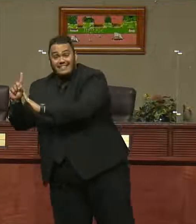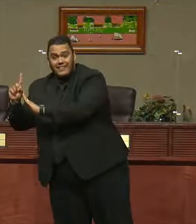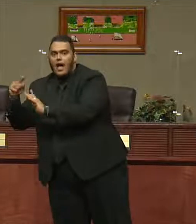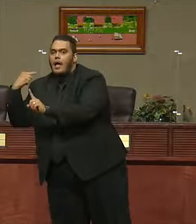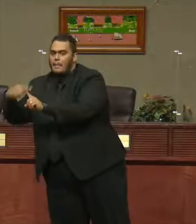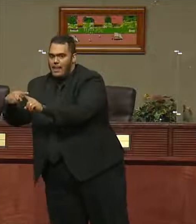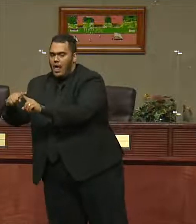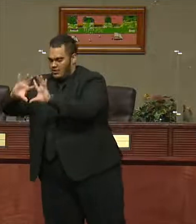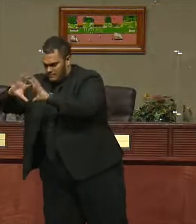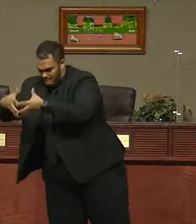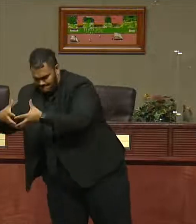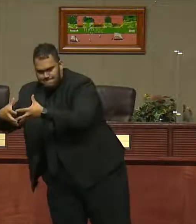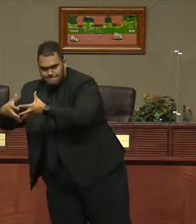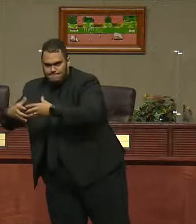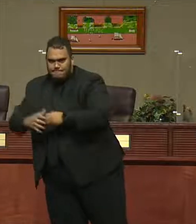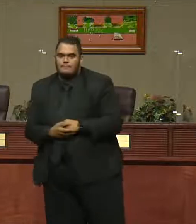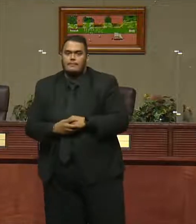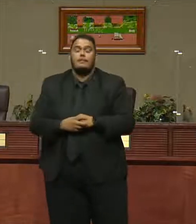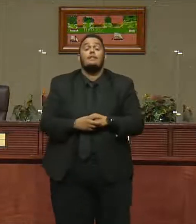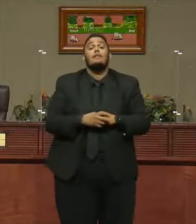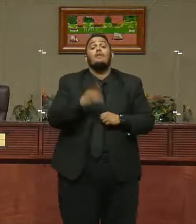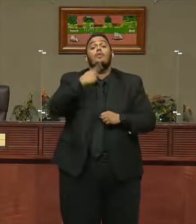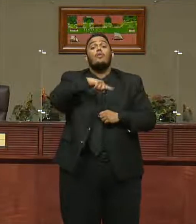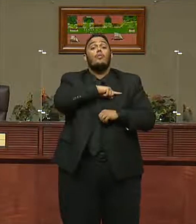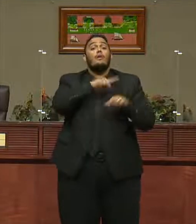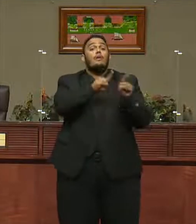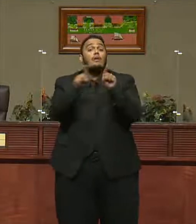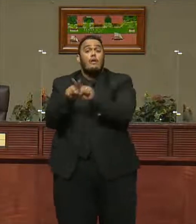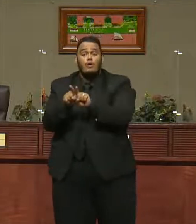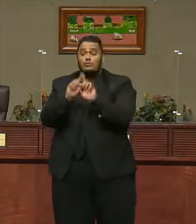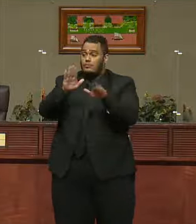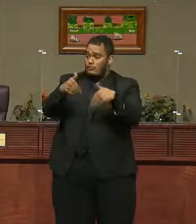We've currently administered a total of